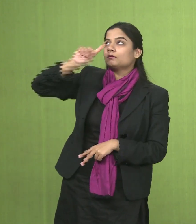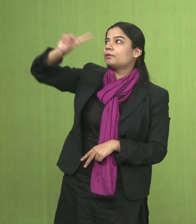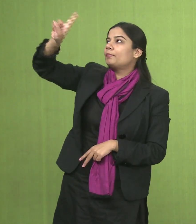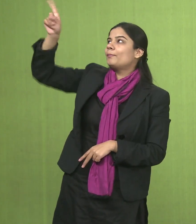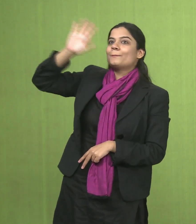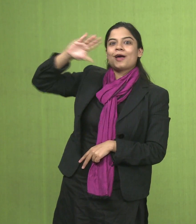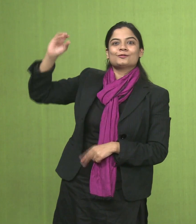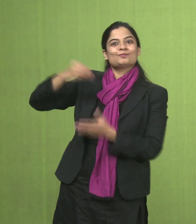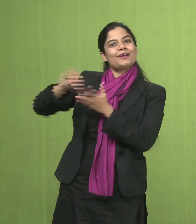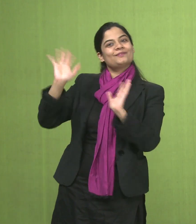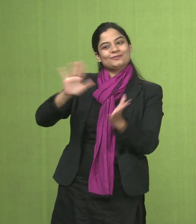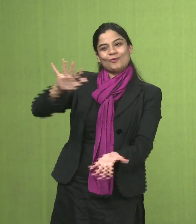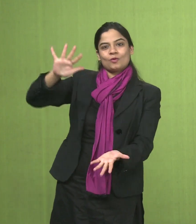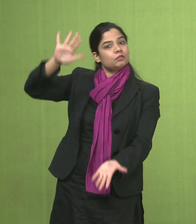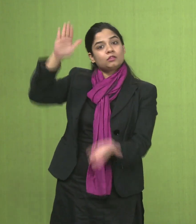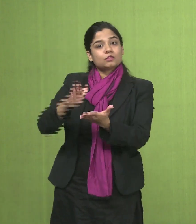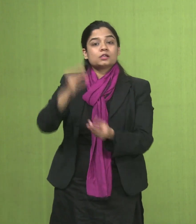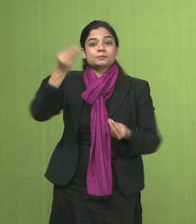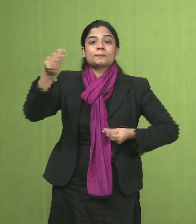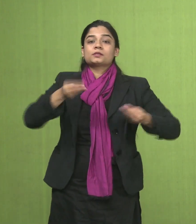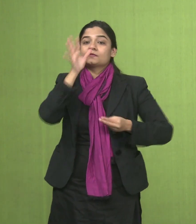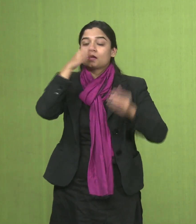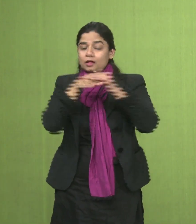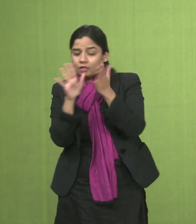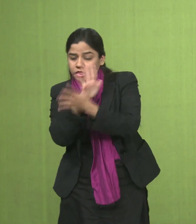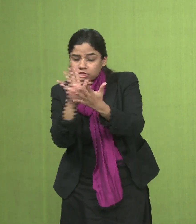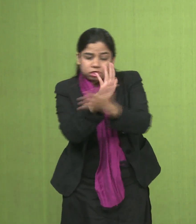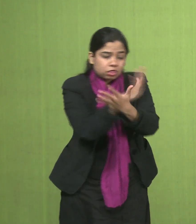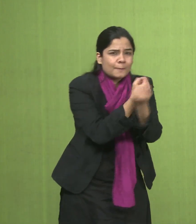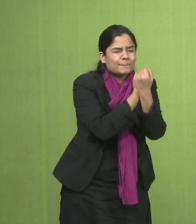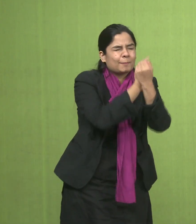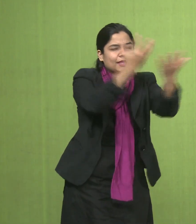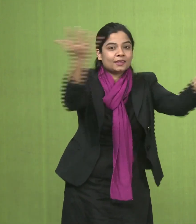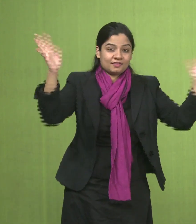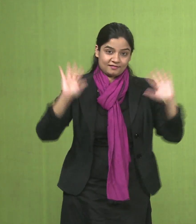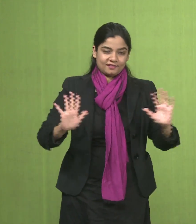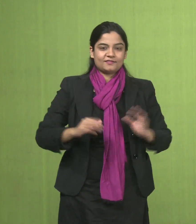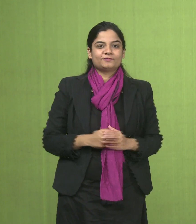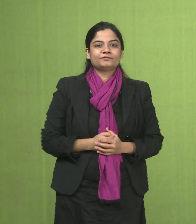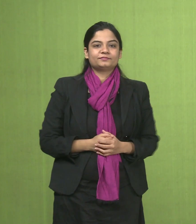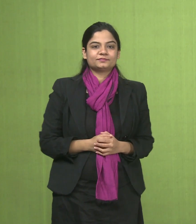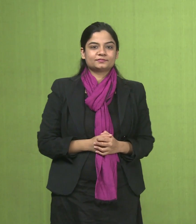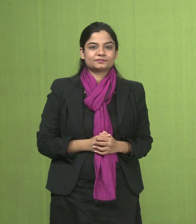readings. We think that they have put the right amount of petrol, but they don't do that.